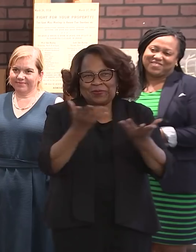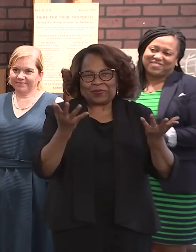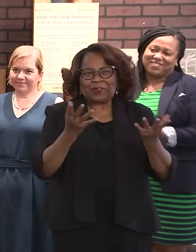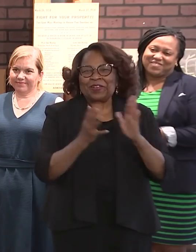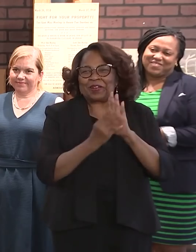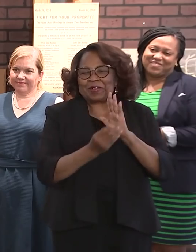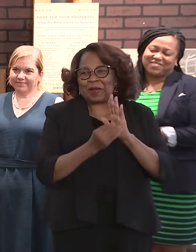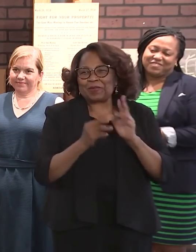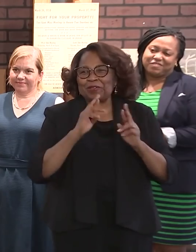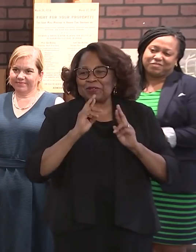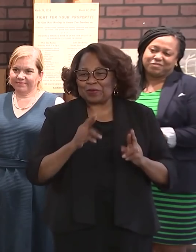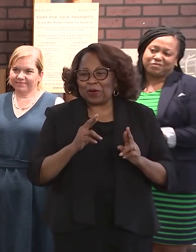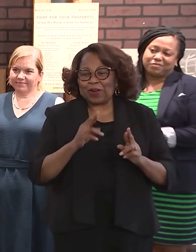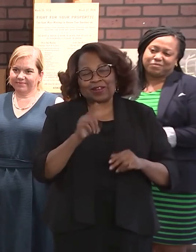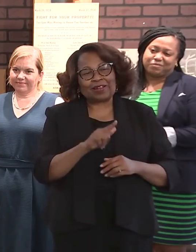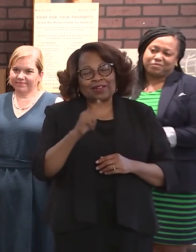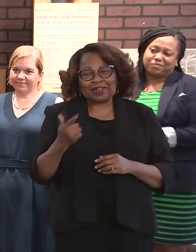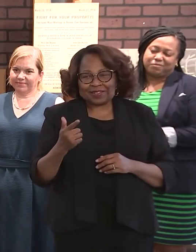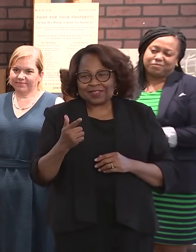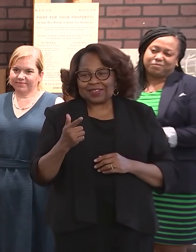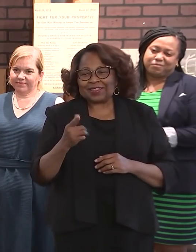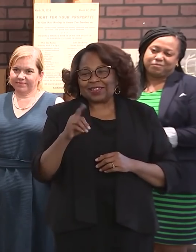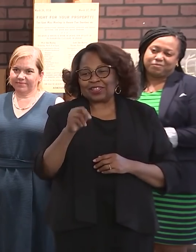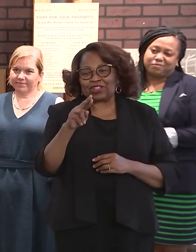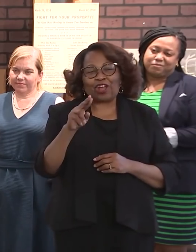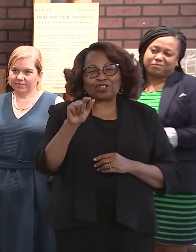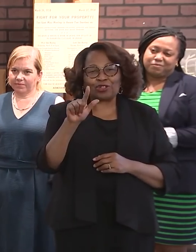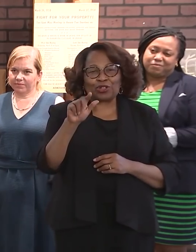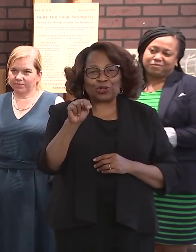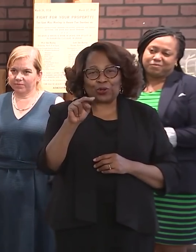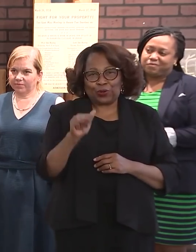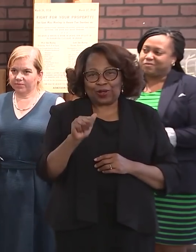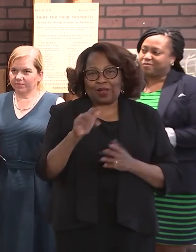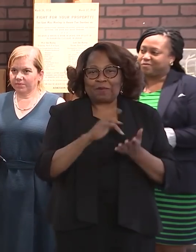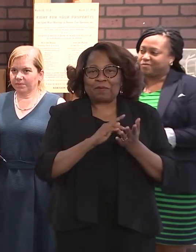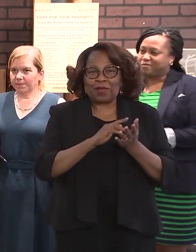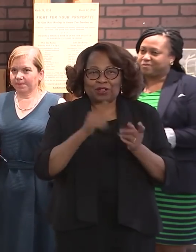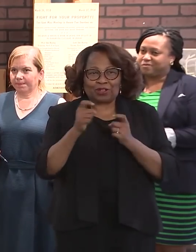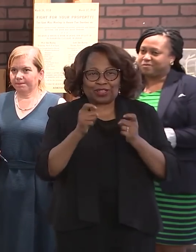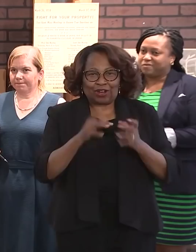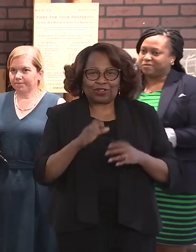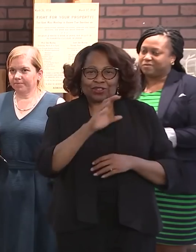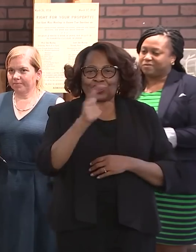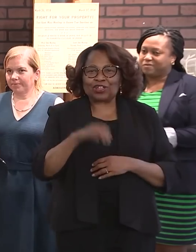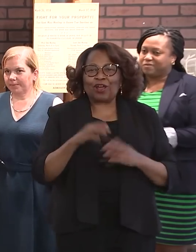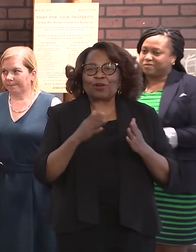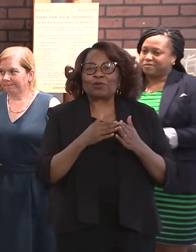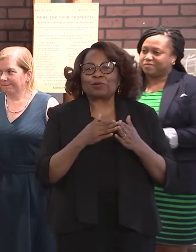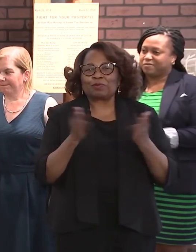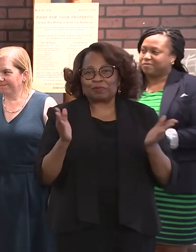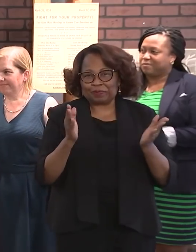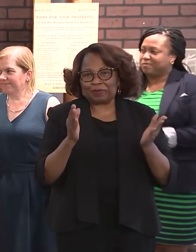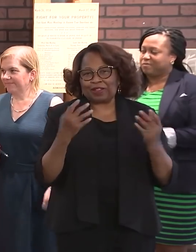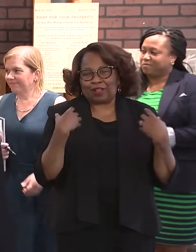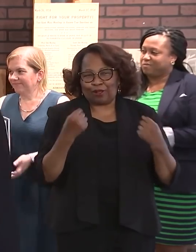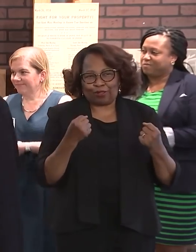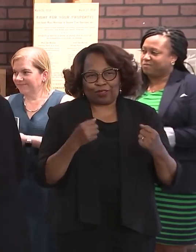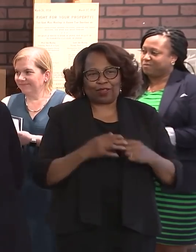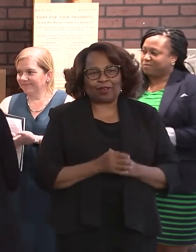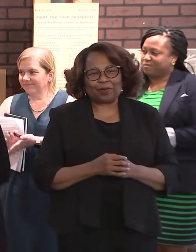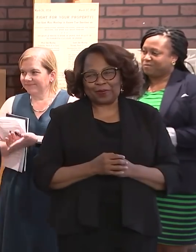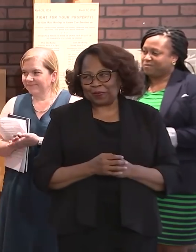of the brief. And I'm going to turn this over to Dr. Luna, Medical Director at Chicago Department of Public Health. Welcome, Dr.